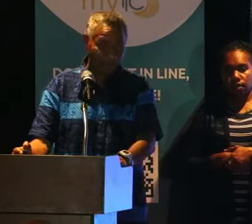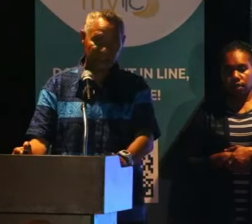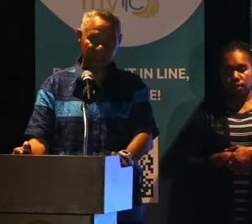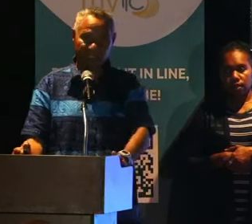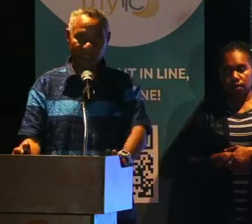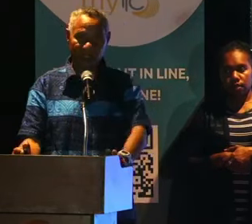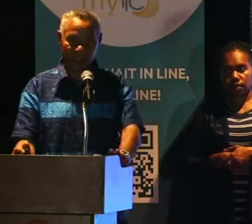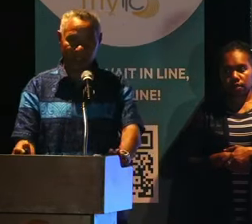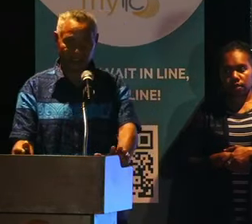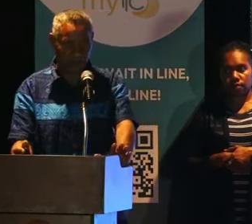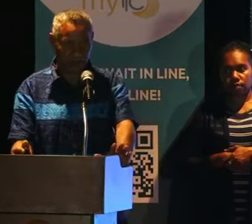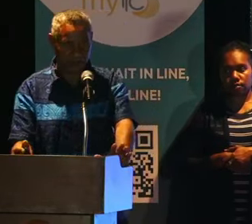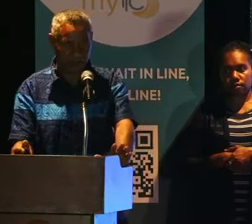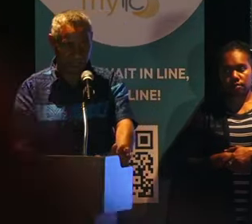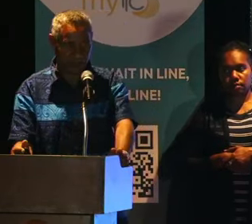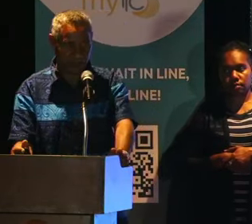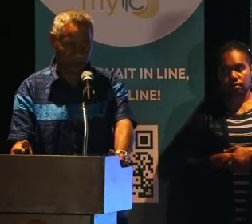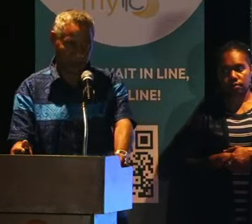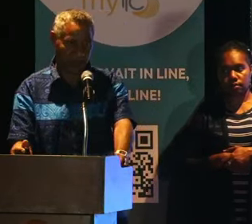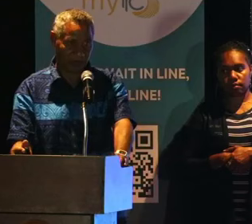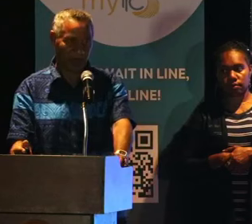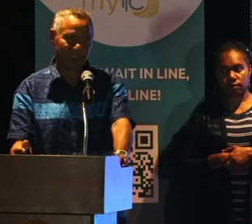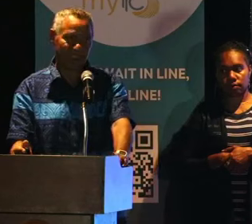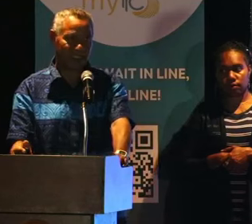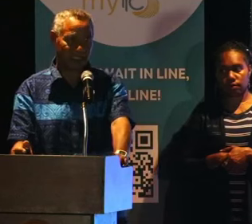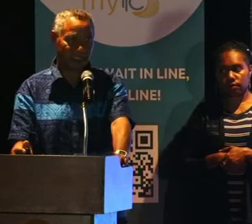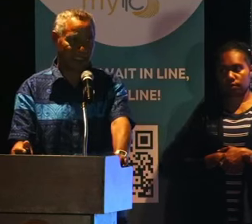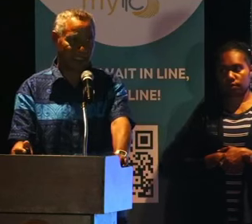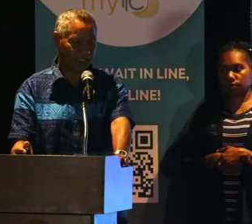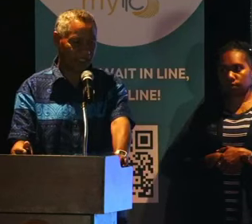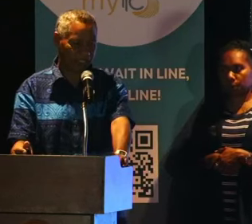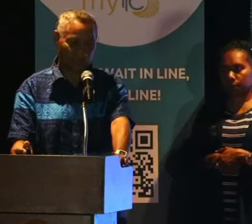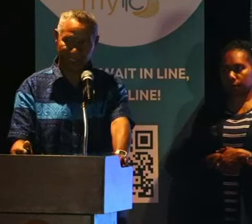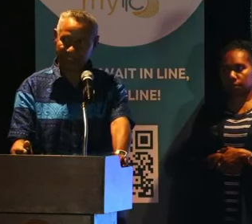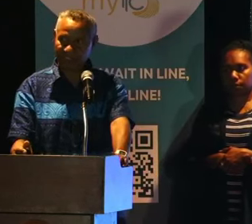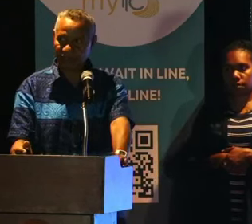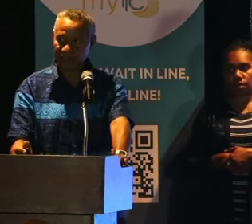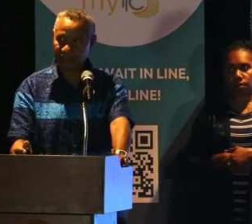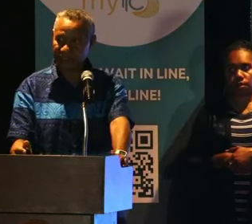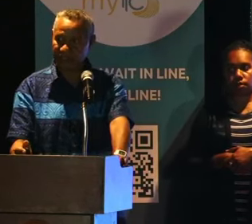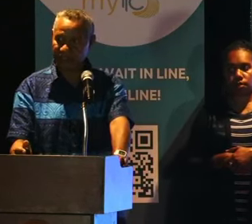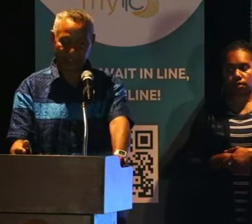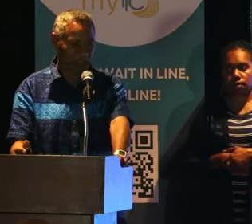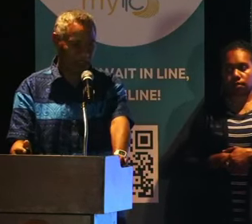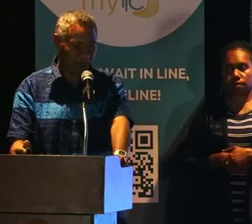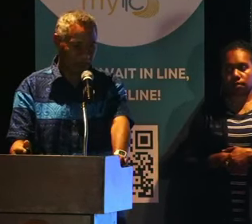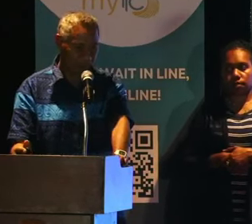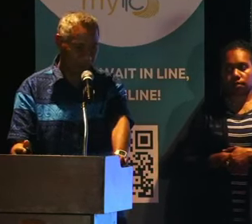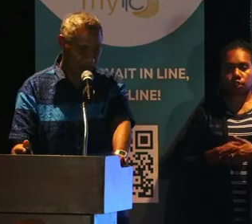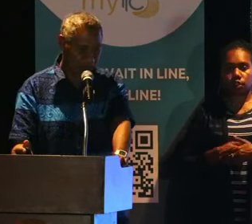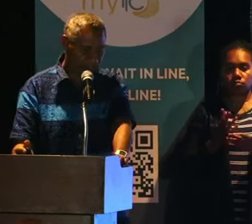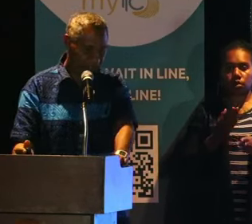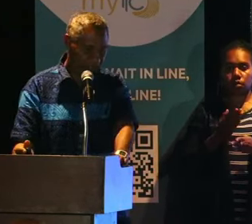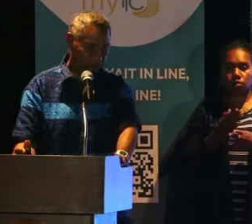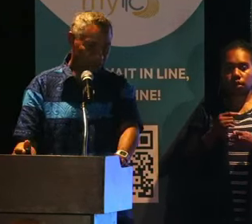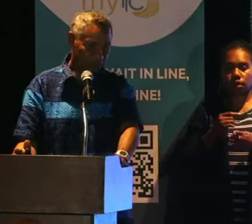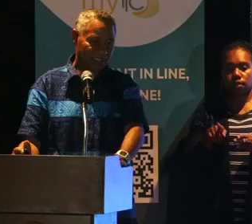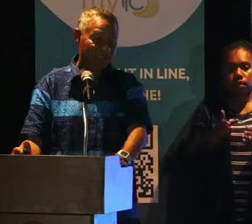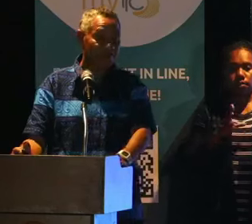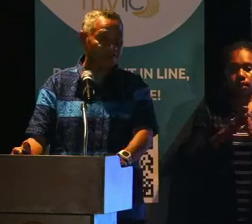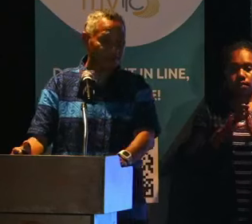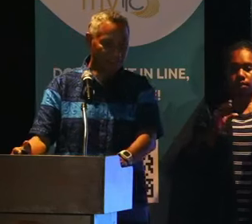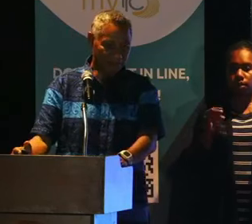Brief history, how this cooperative been come up in Papua New Guinea. You can see the cooperative there. Corporate society